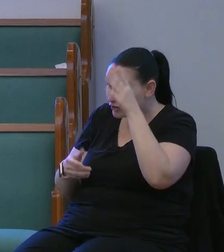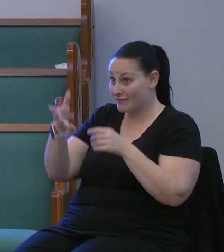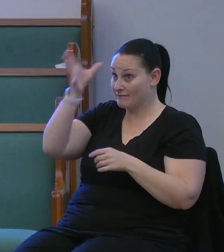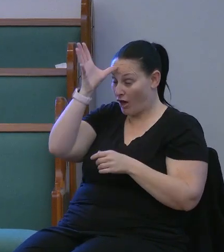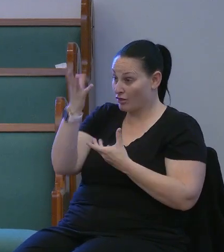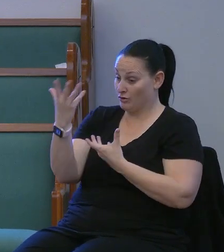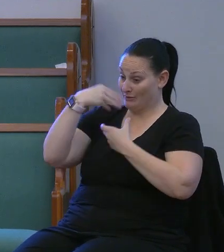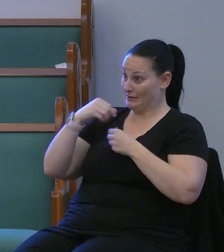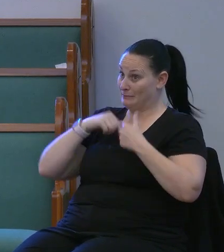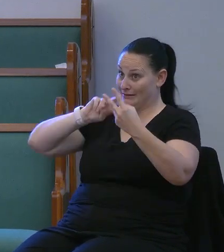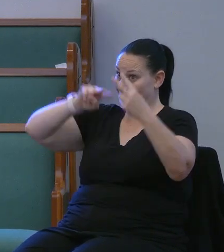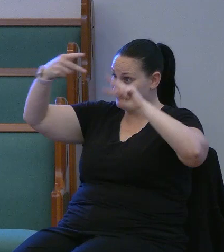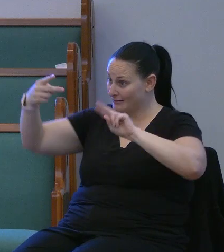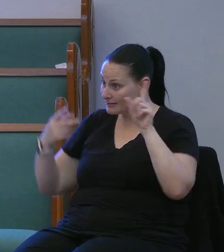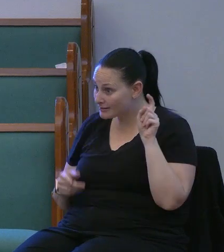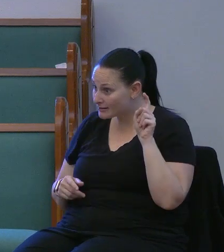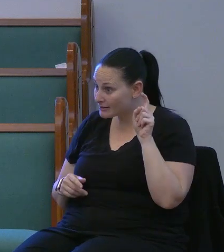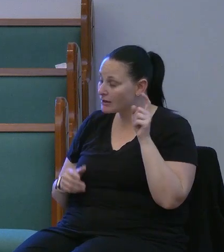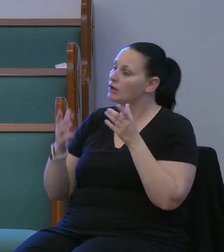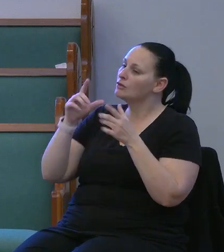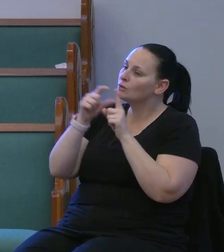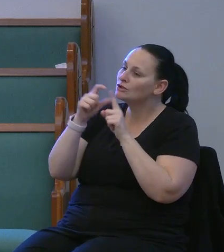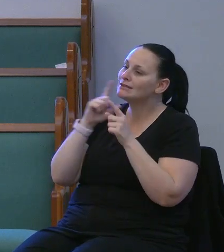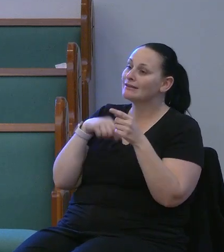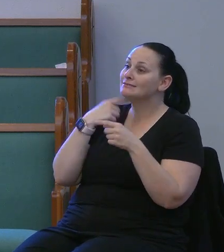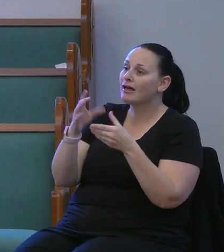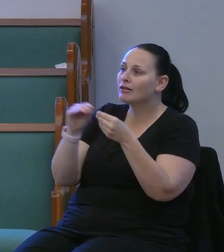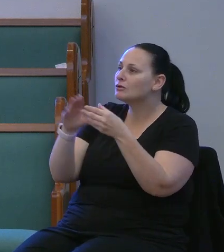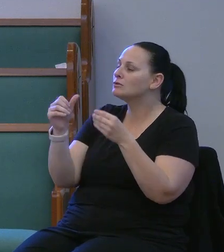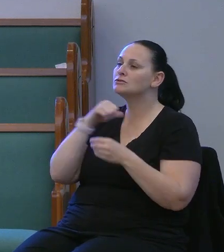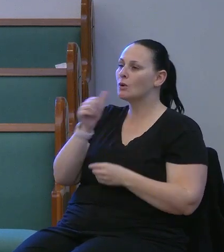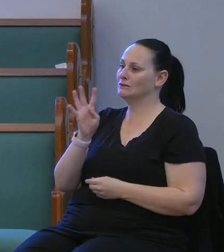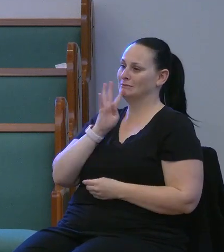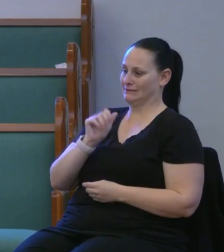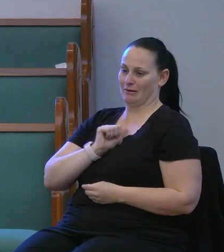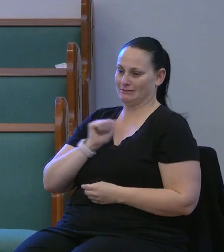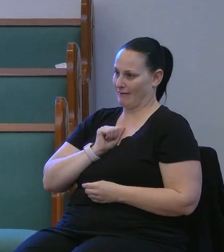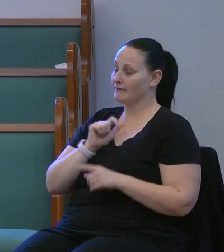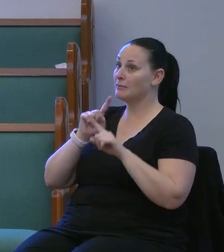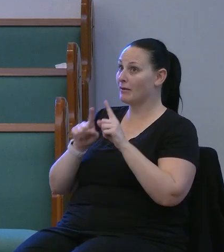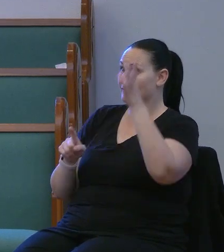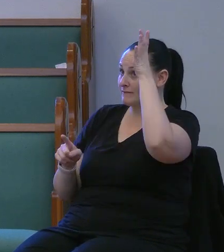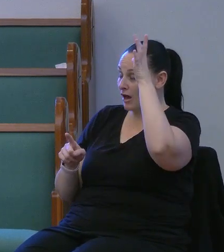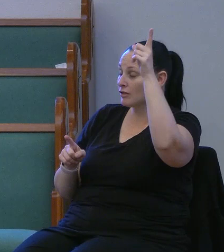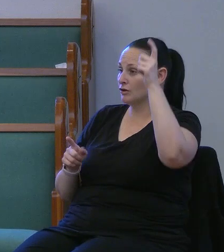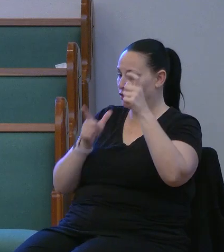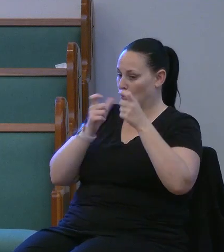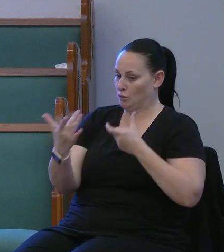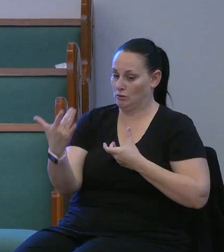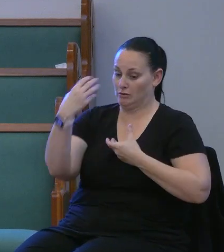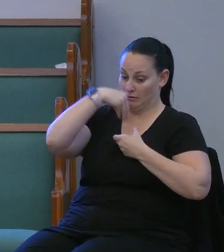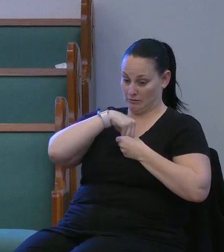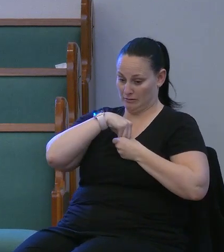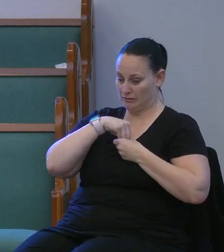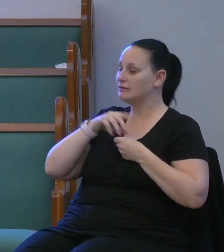is in me? The words that I say to you, I do not speak on my own, but the Father who dwells in me does